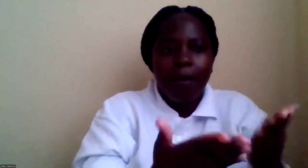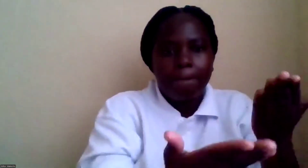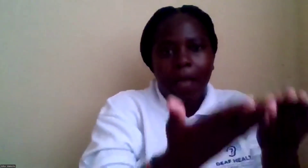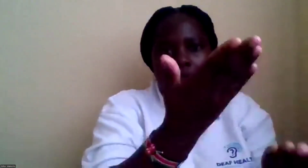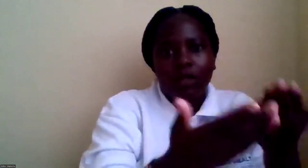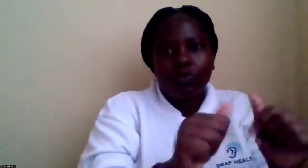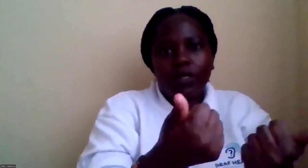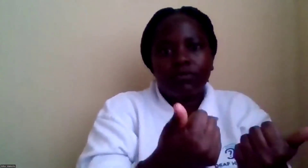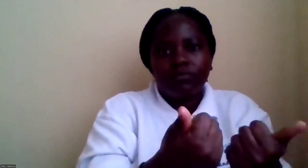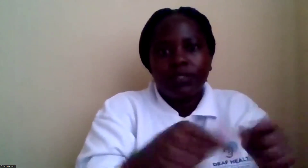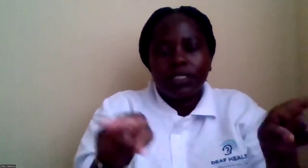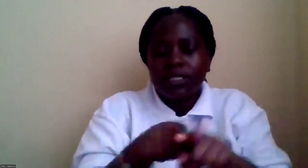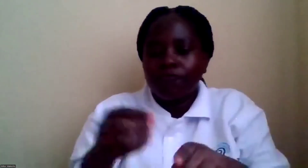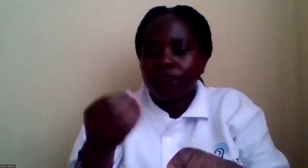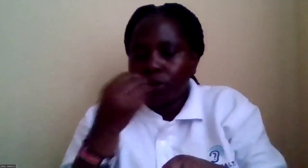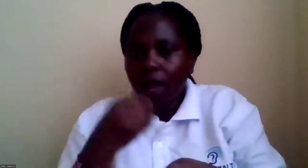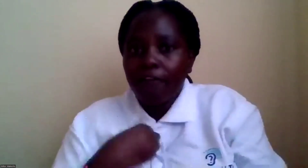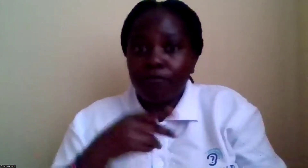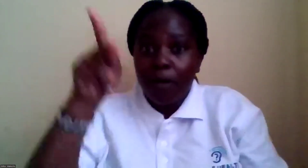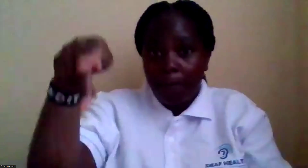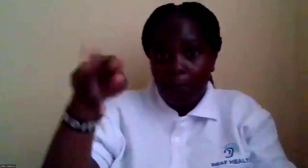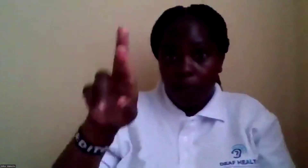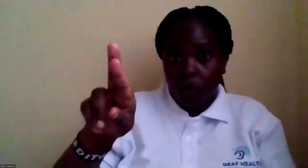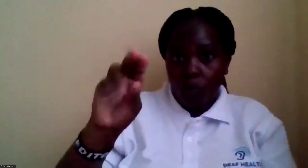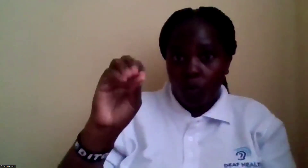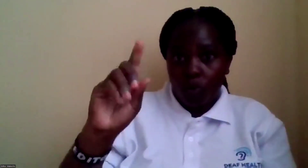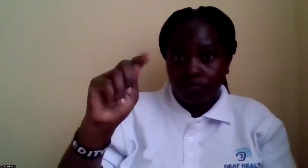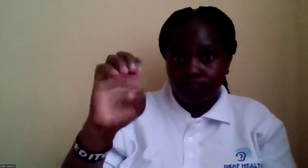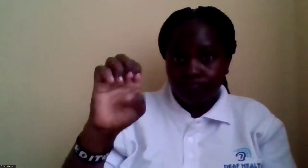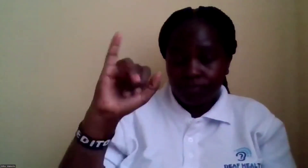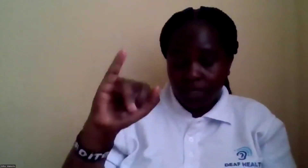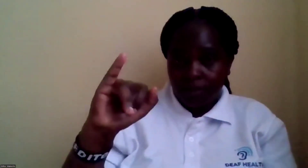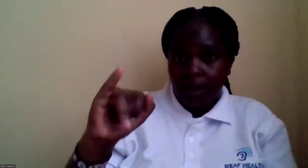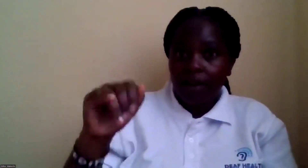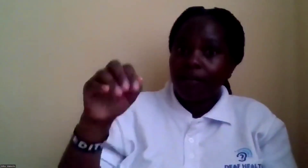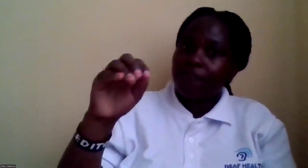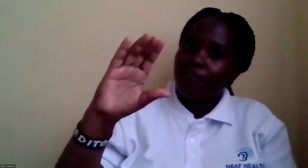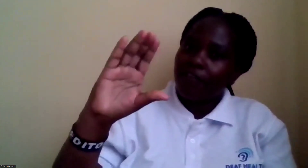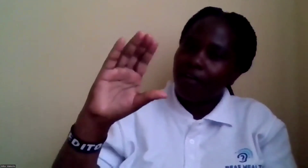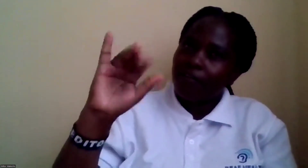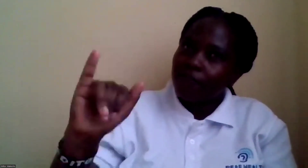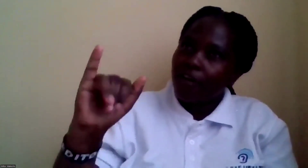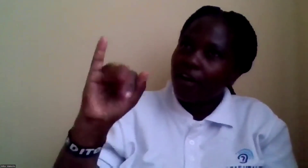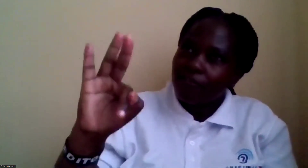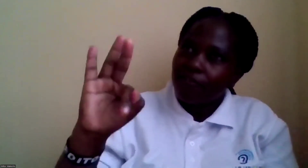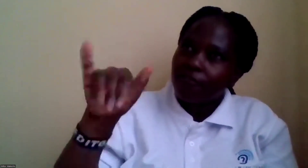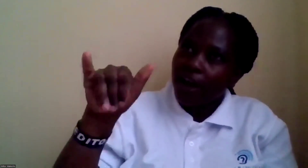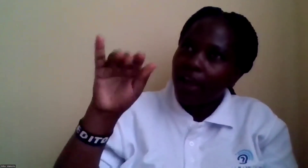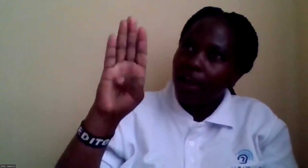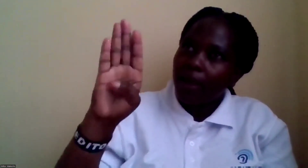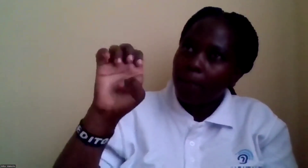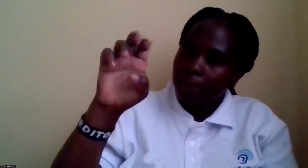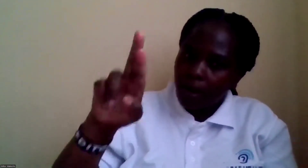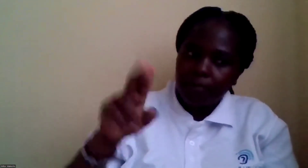diet, that I'm having enough protein, I'm having enough fiber, roughage, I'm having enough, carbohydrates, so that